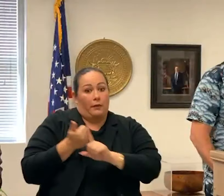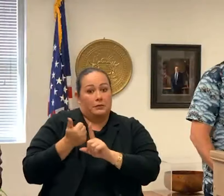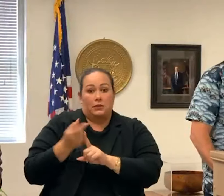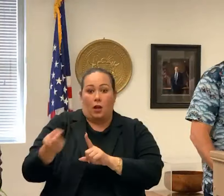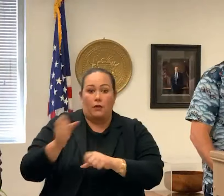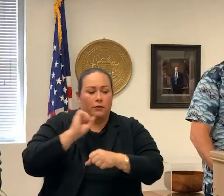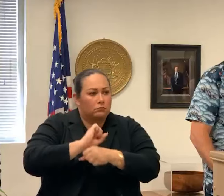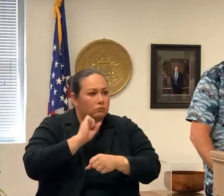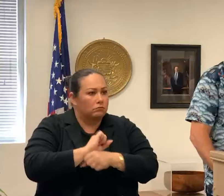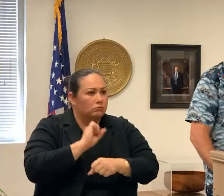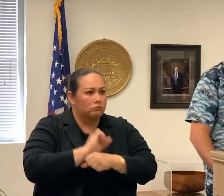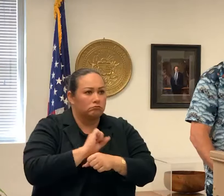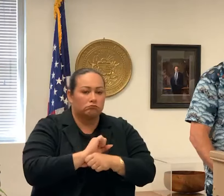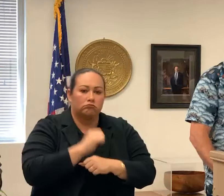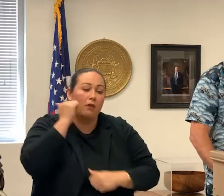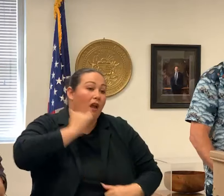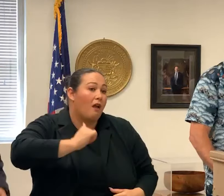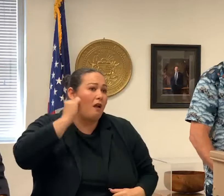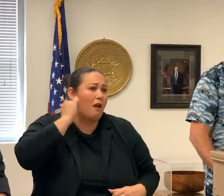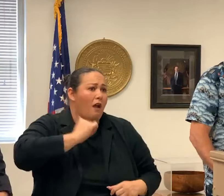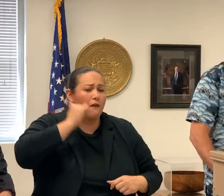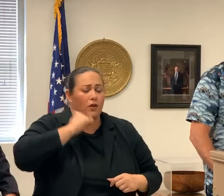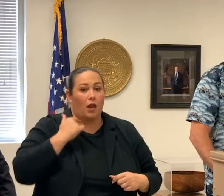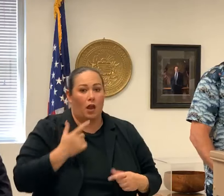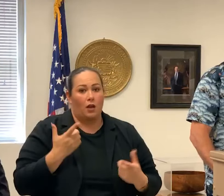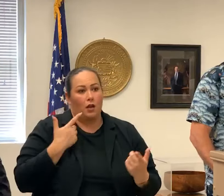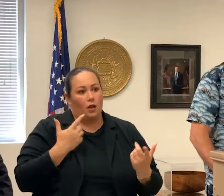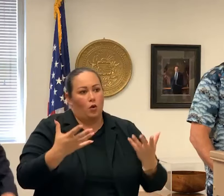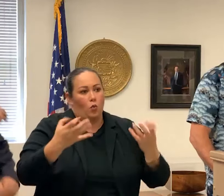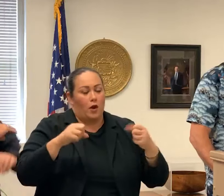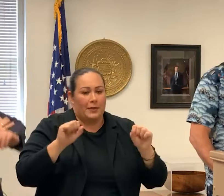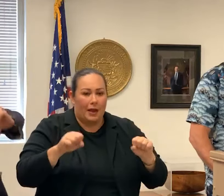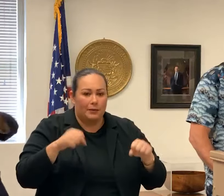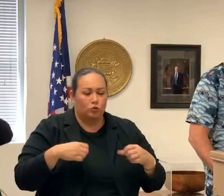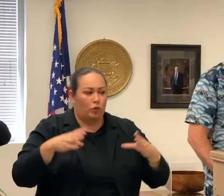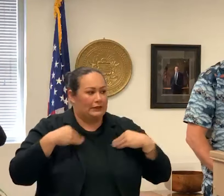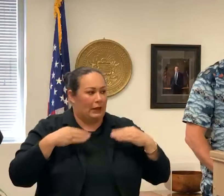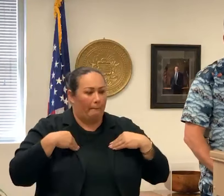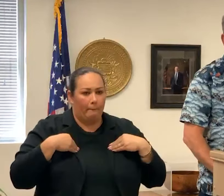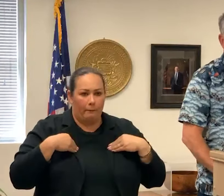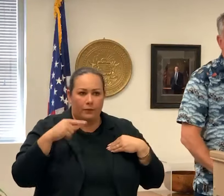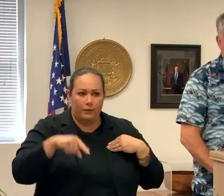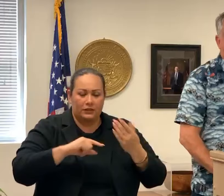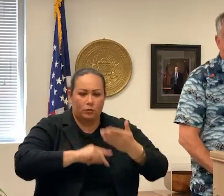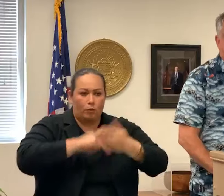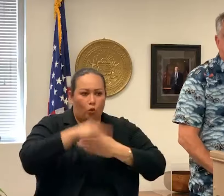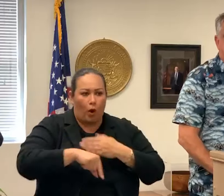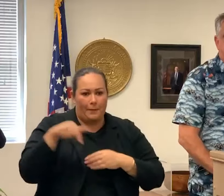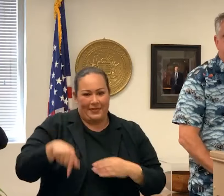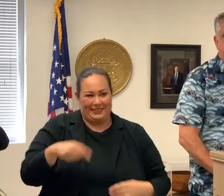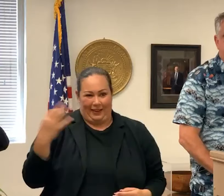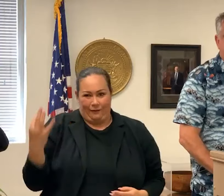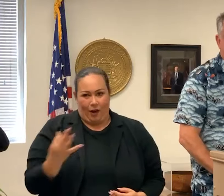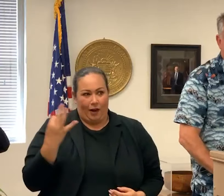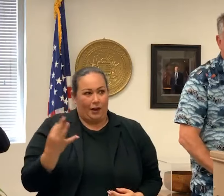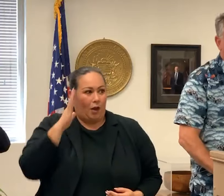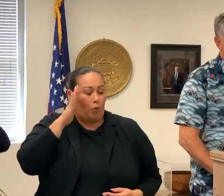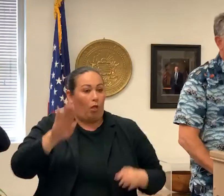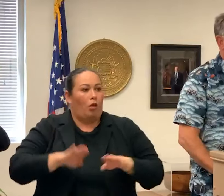to ensure that we are able to start accepting applications for this program this Friday, October